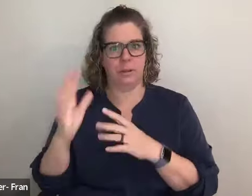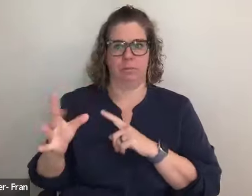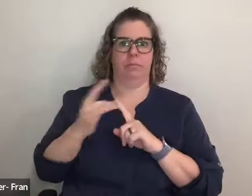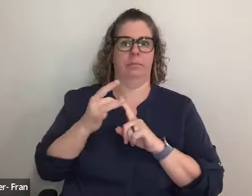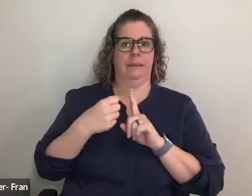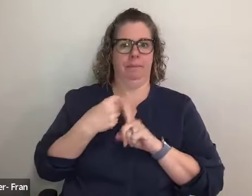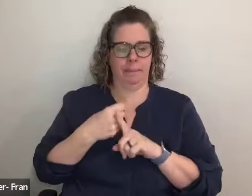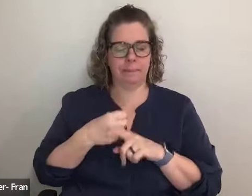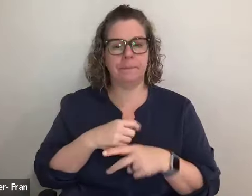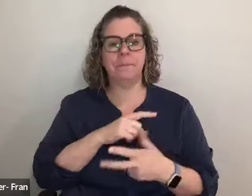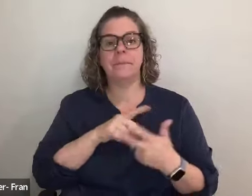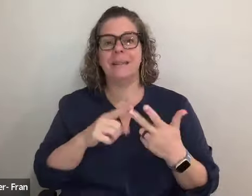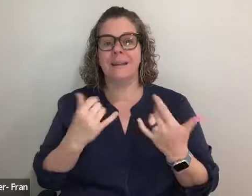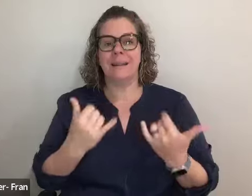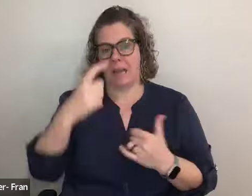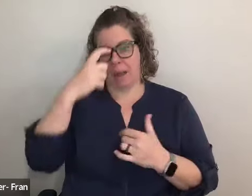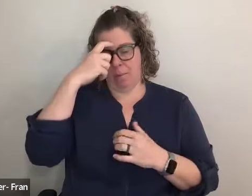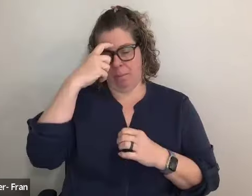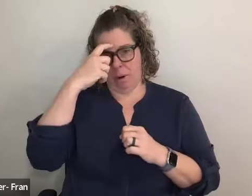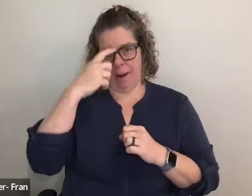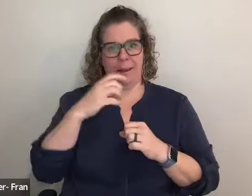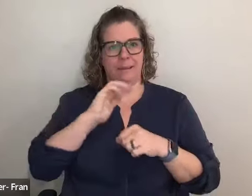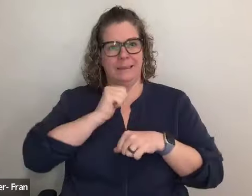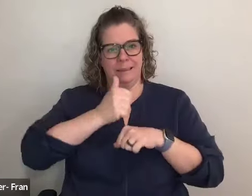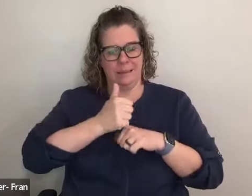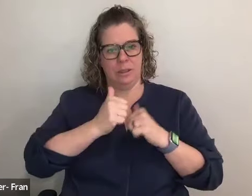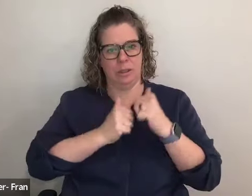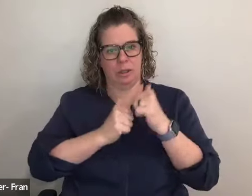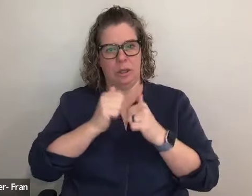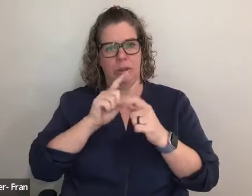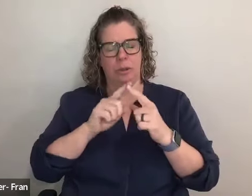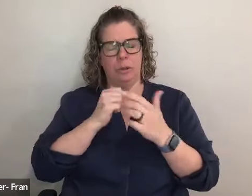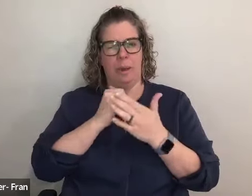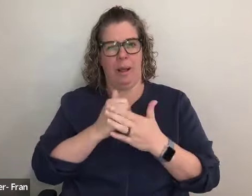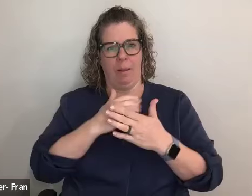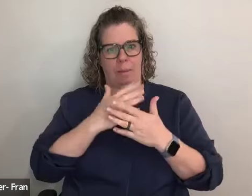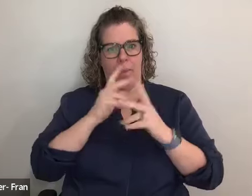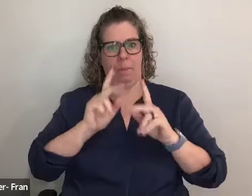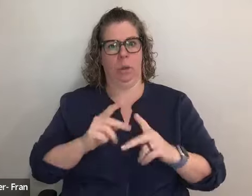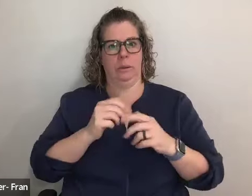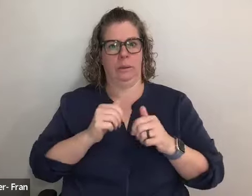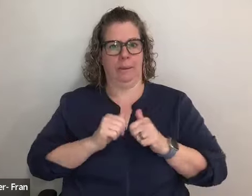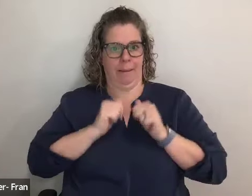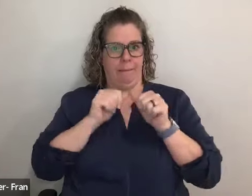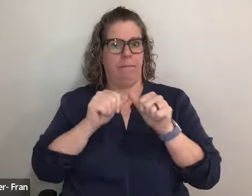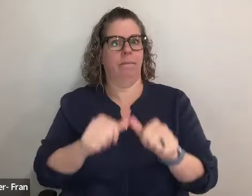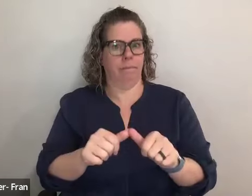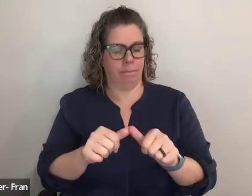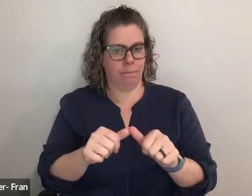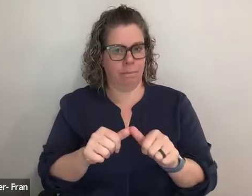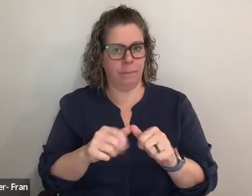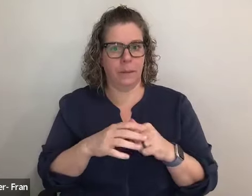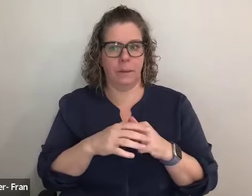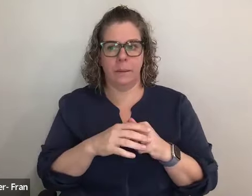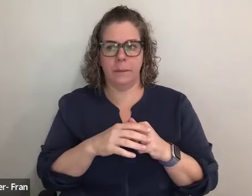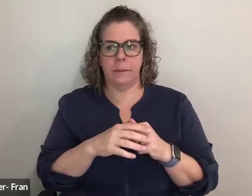Our brains are hardwired for survival. And so understanding how, and again, this